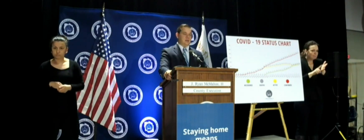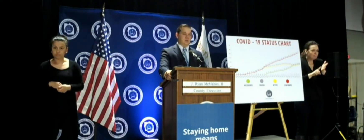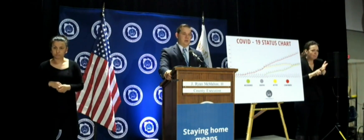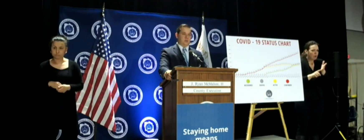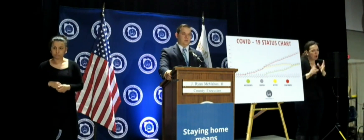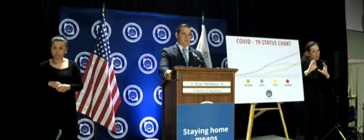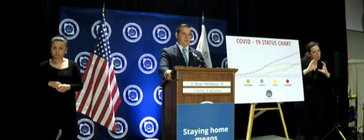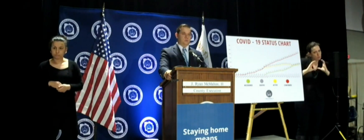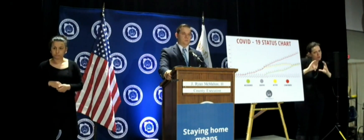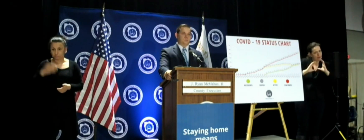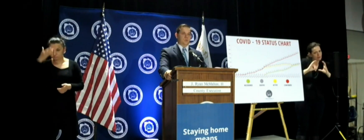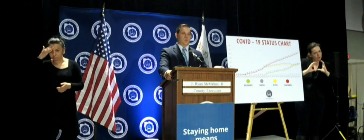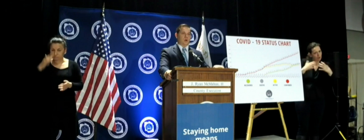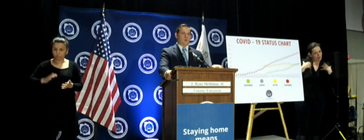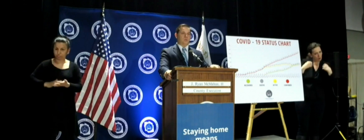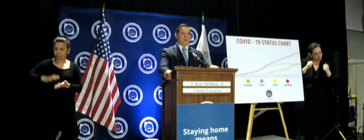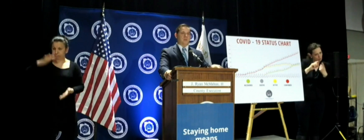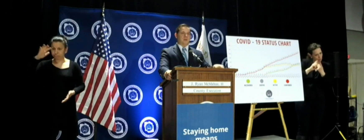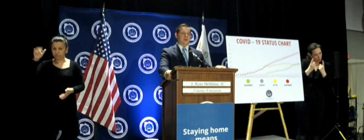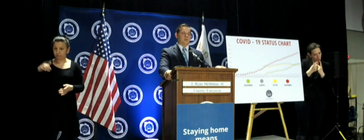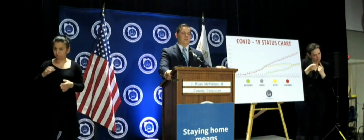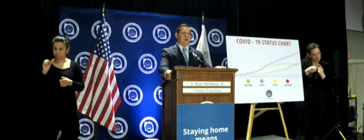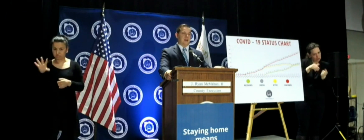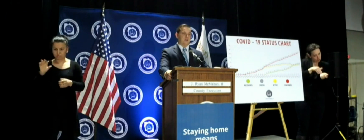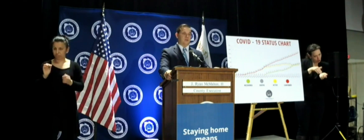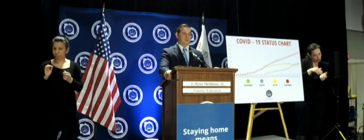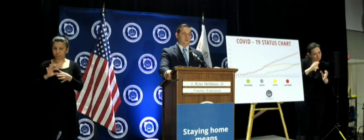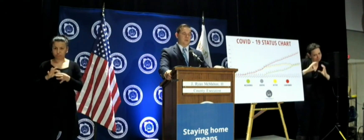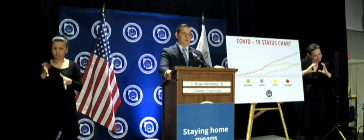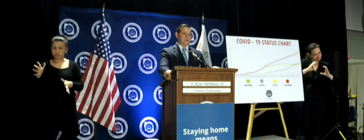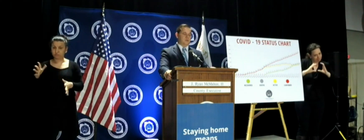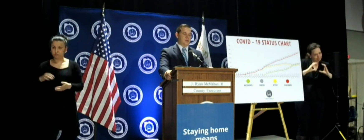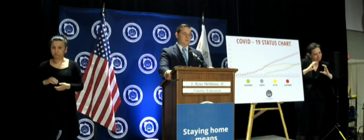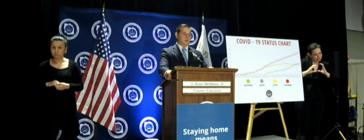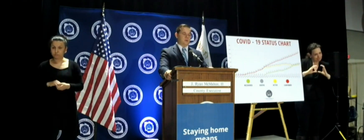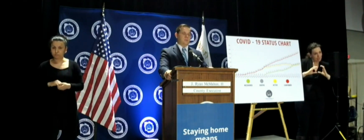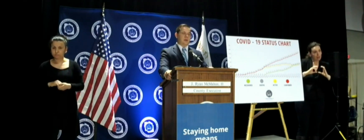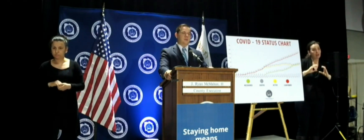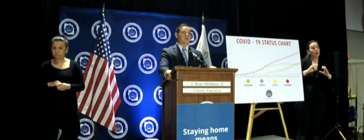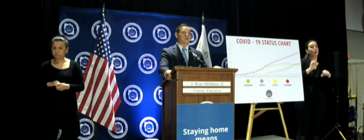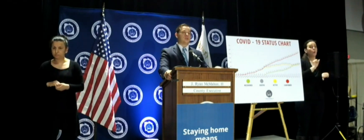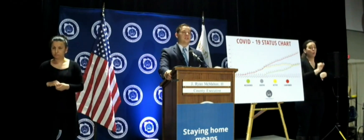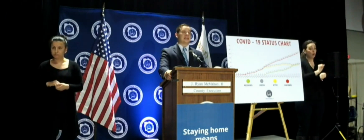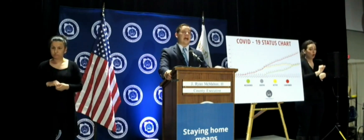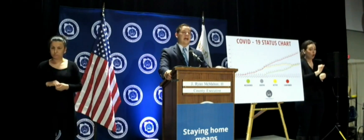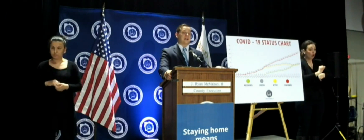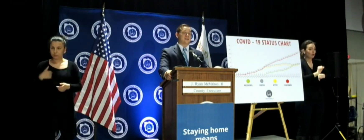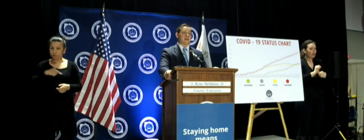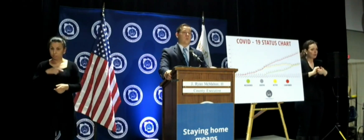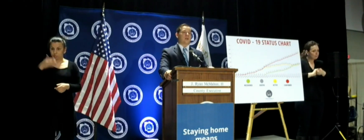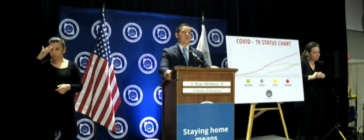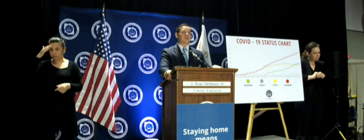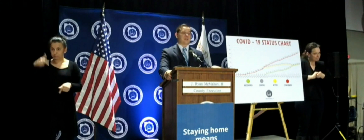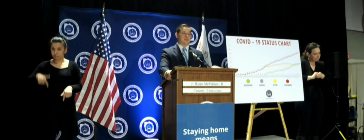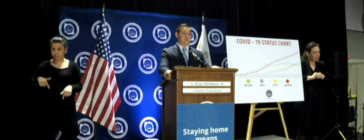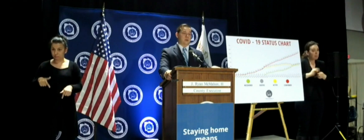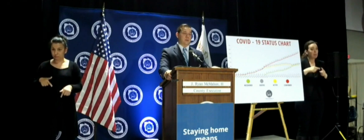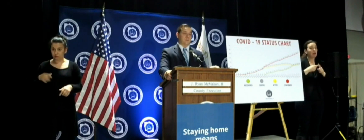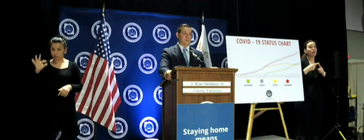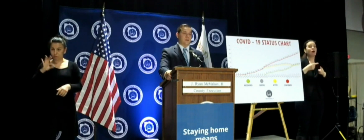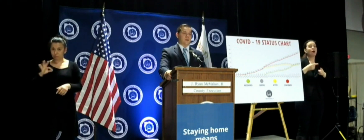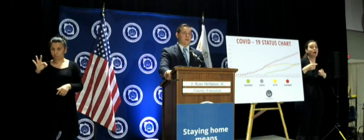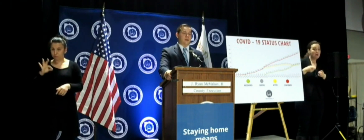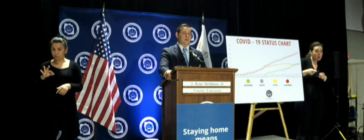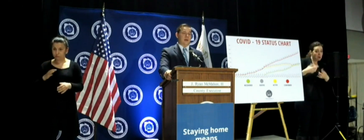they need to be able to work with primary care providers to maybe loosen the guidance on when you test